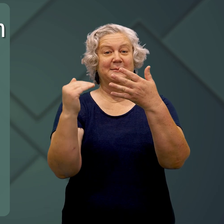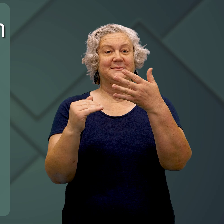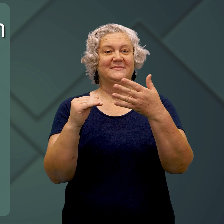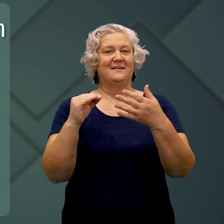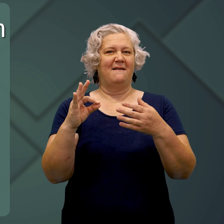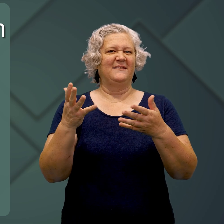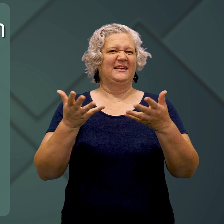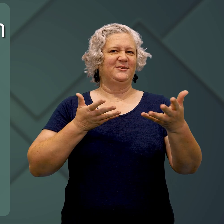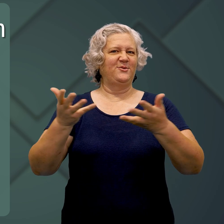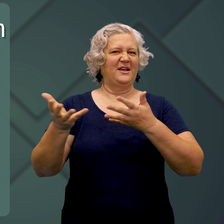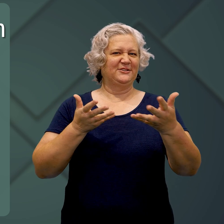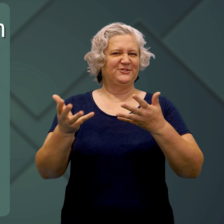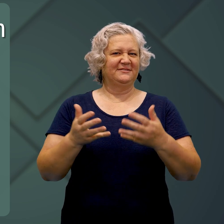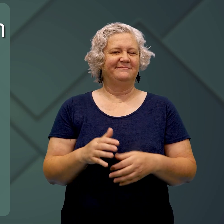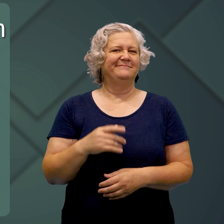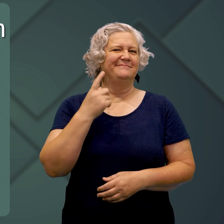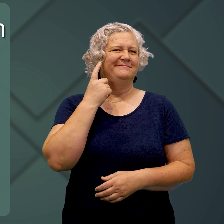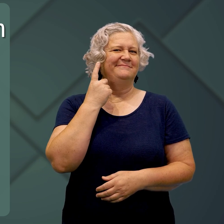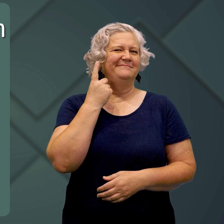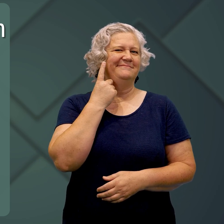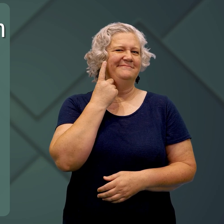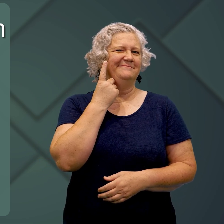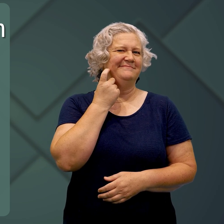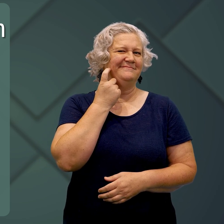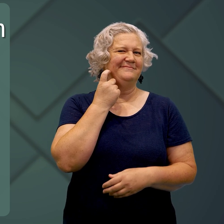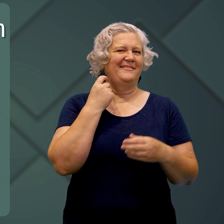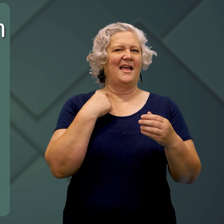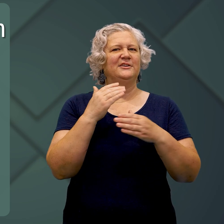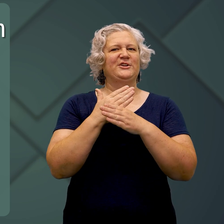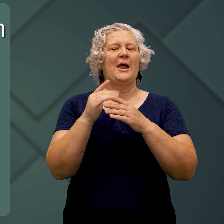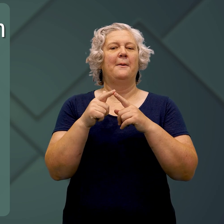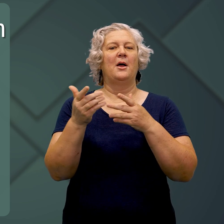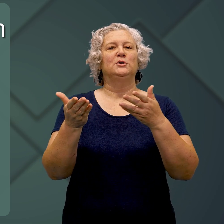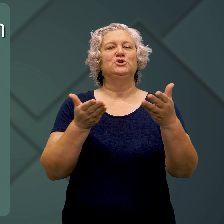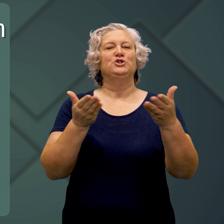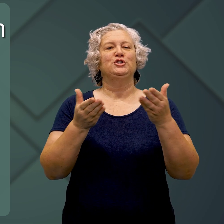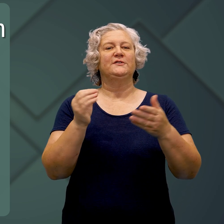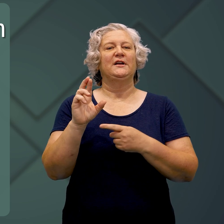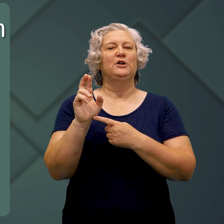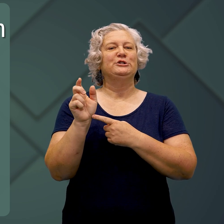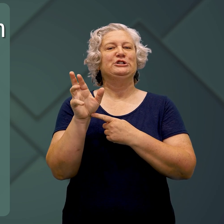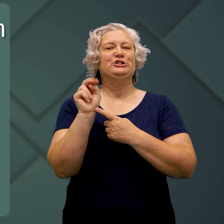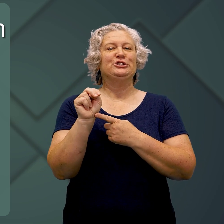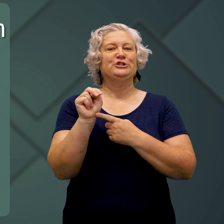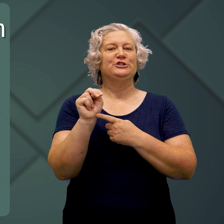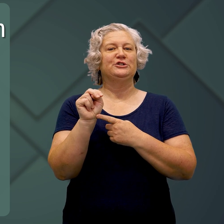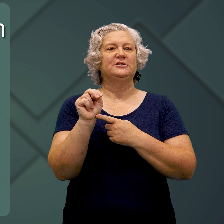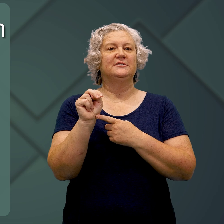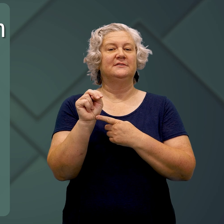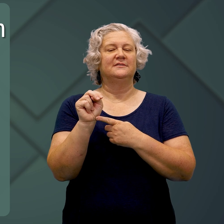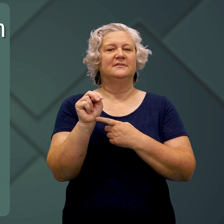Steps of an interaction. Earlier, I shared about serve and return.